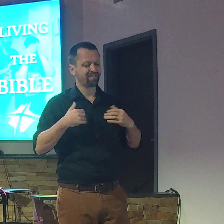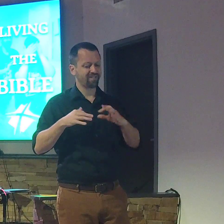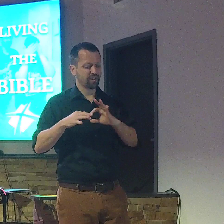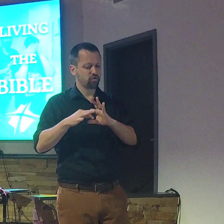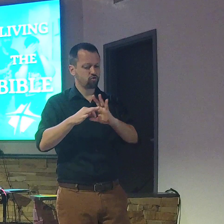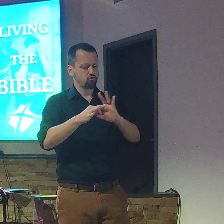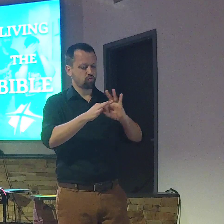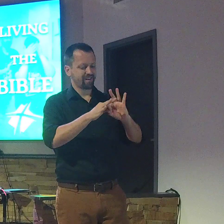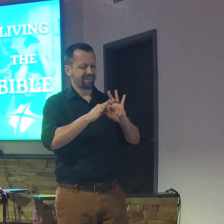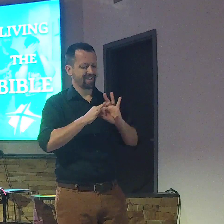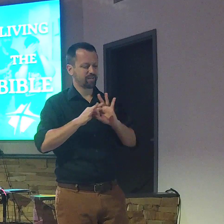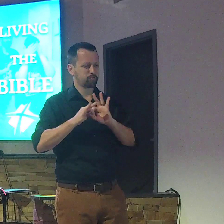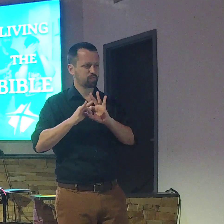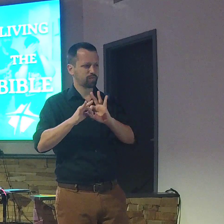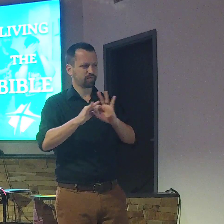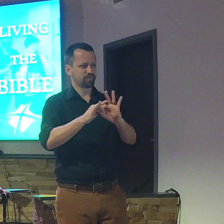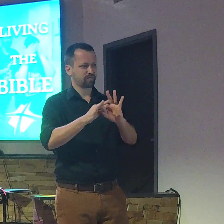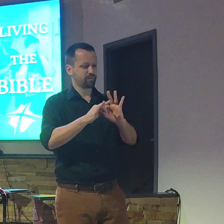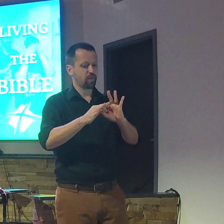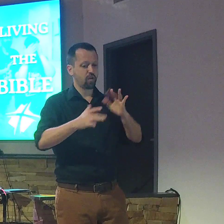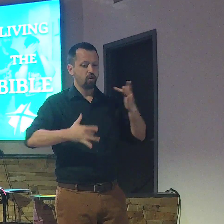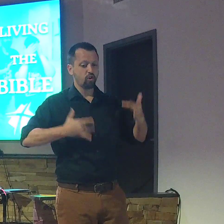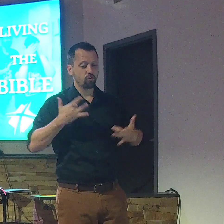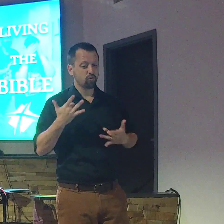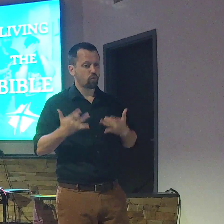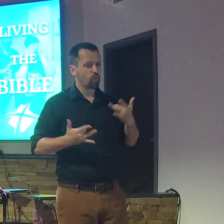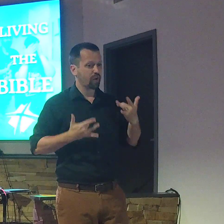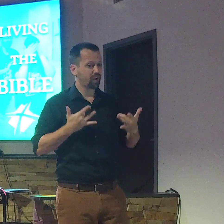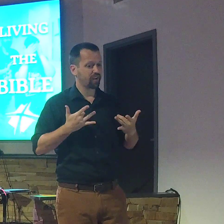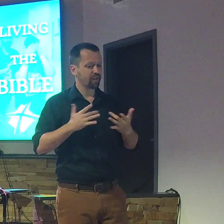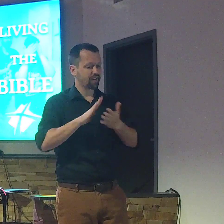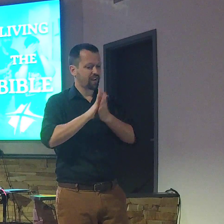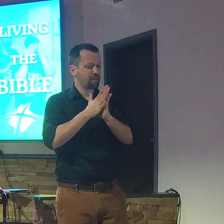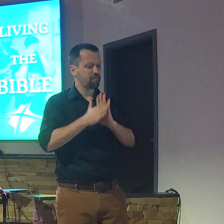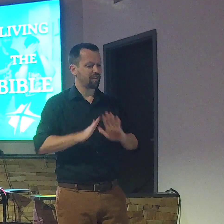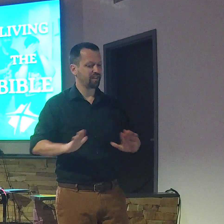love, in joy, in peace.